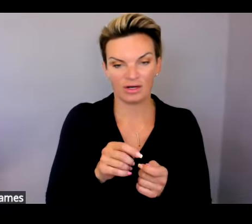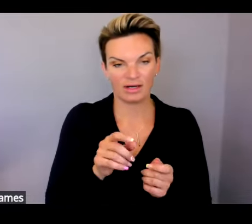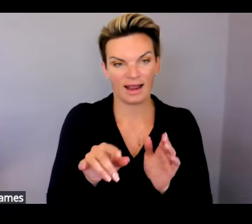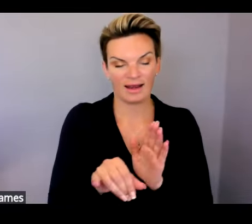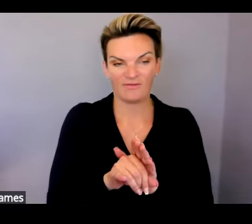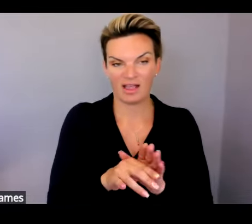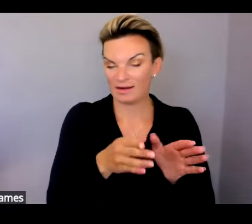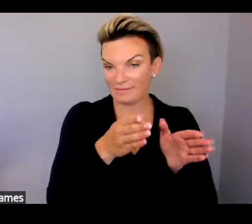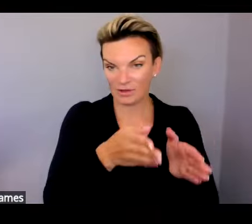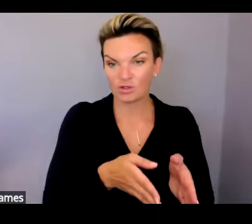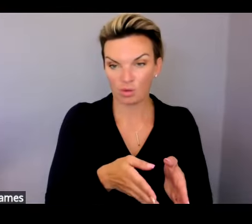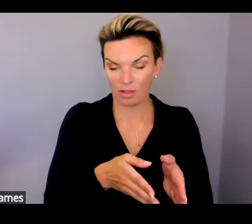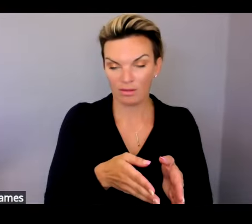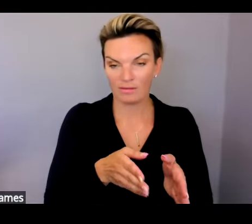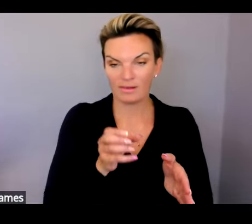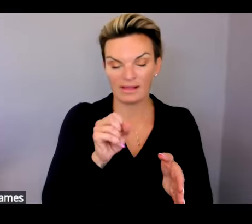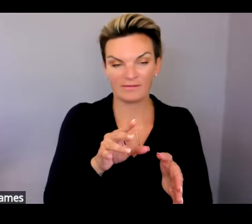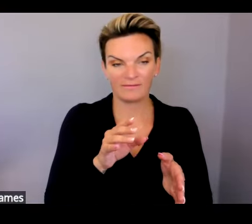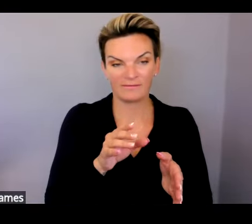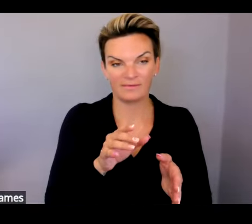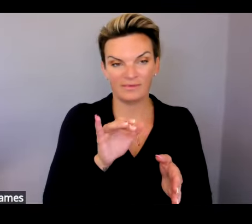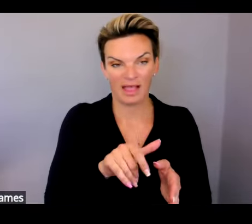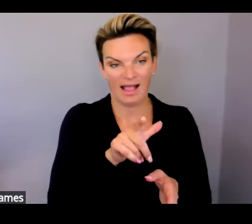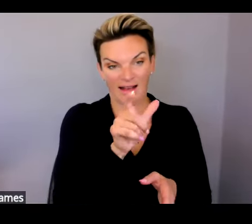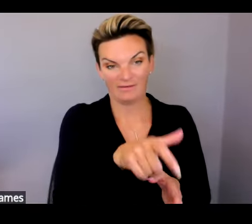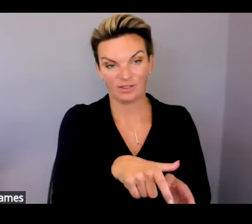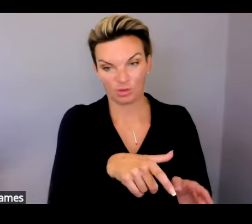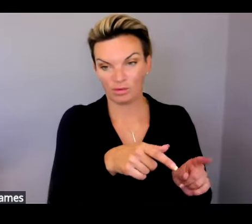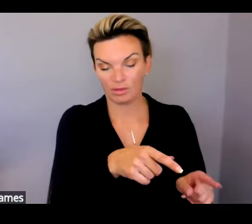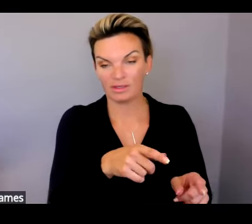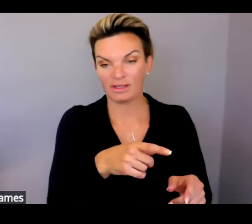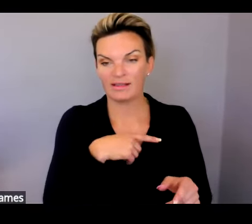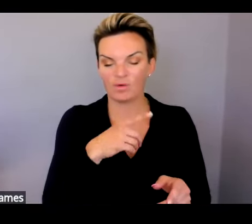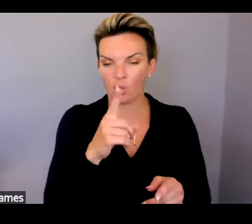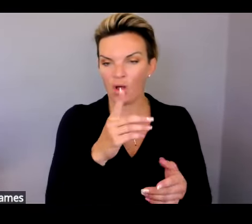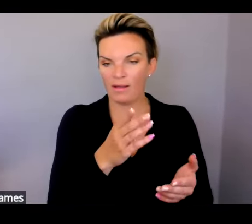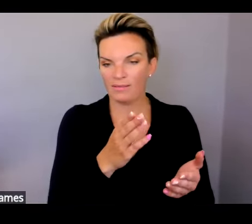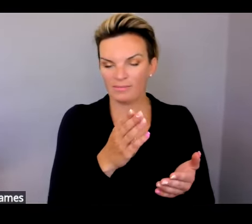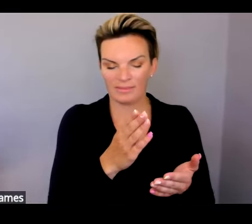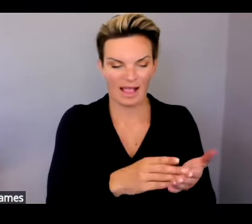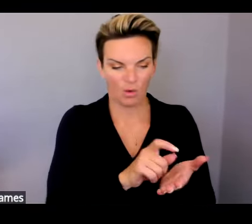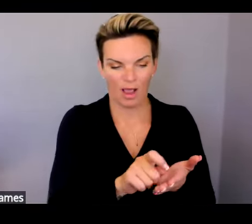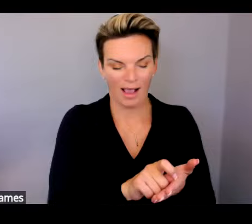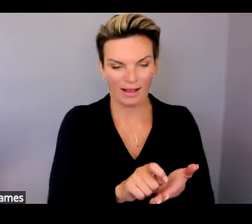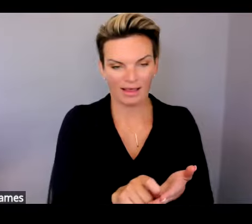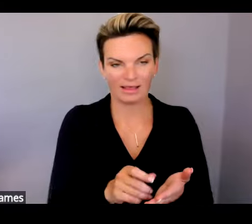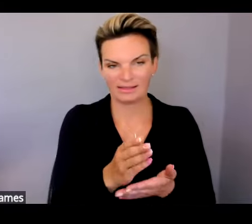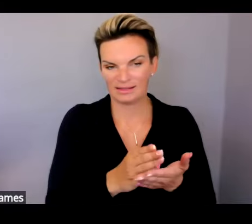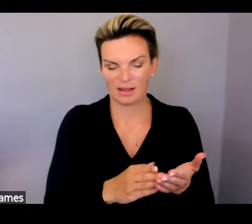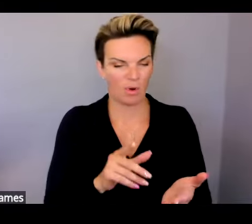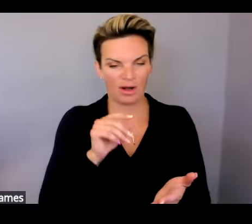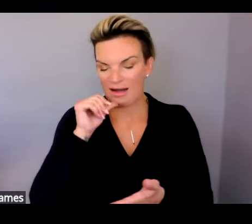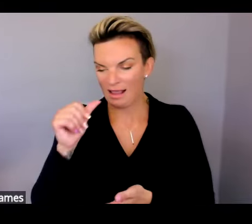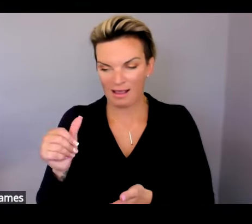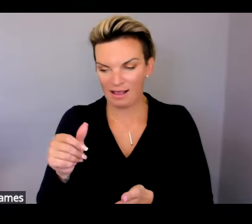Yes. If the majority are in one handwriting and some others are not, you're